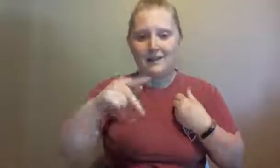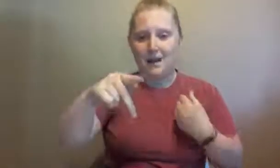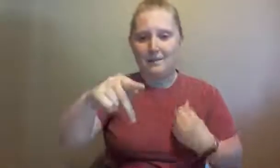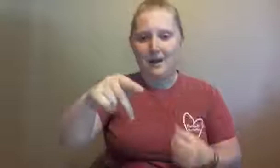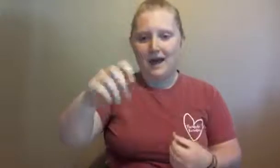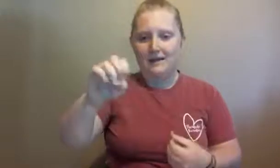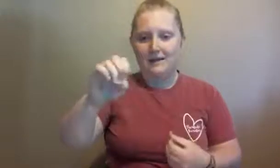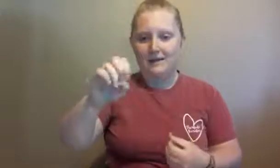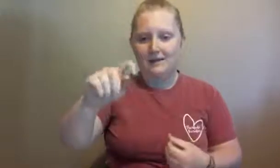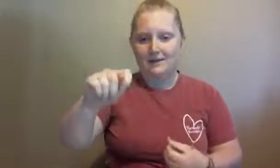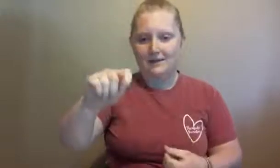a pet.